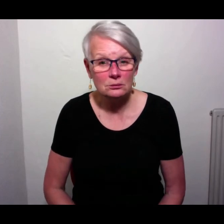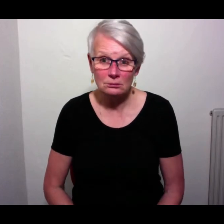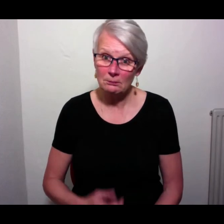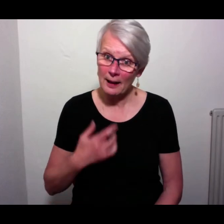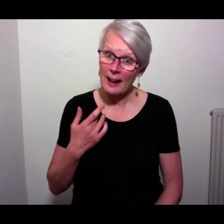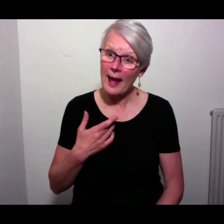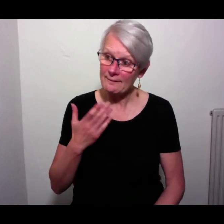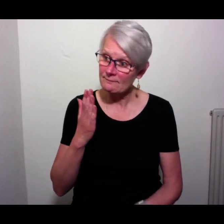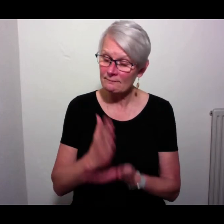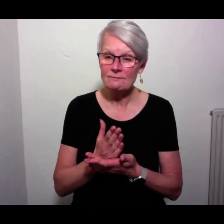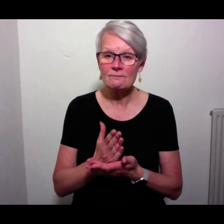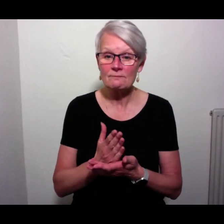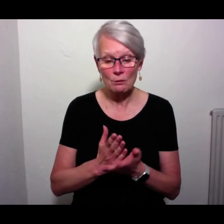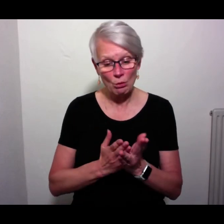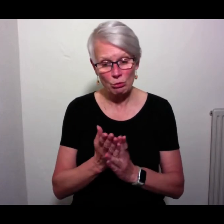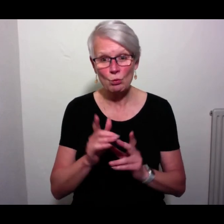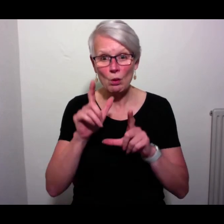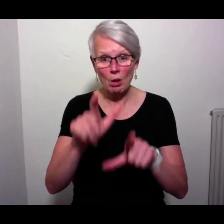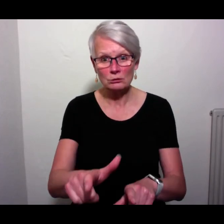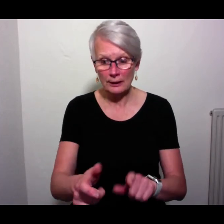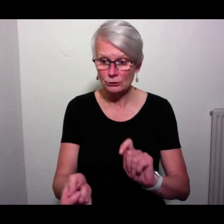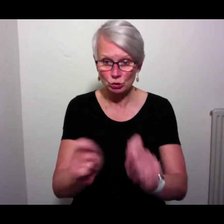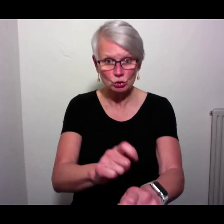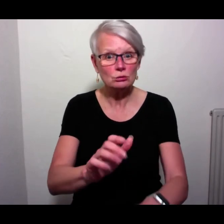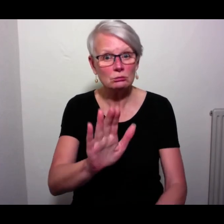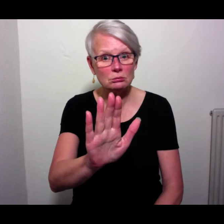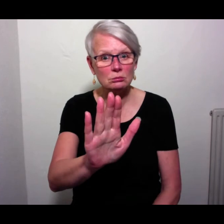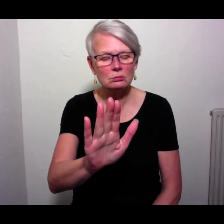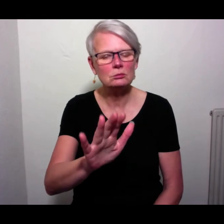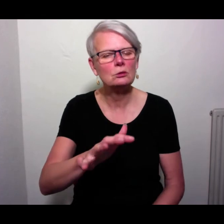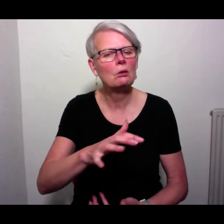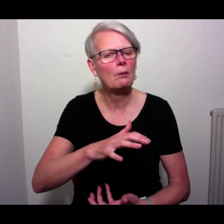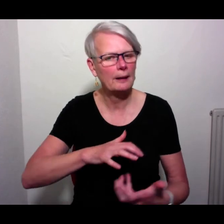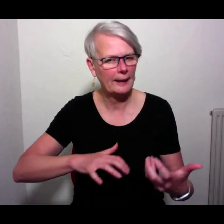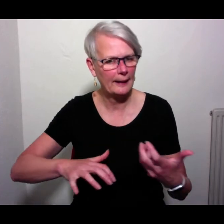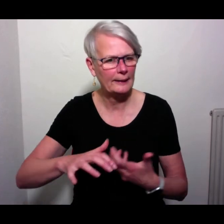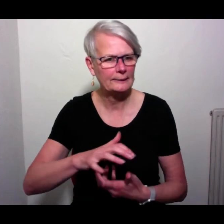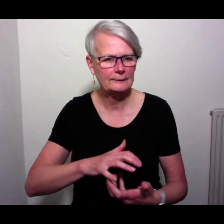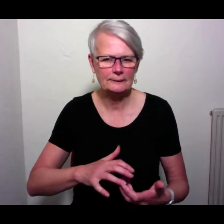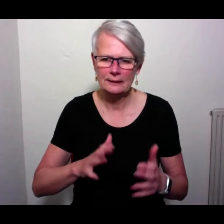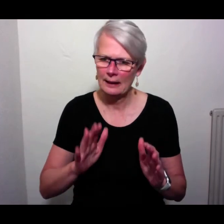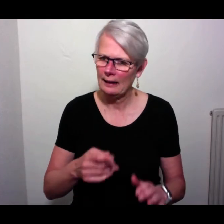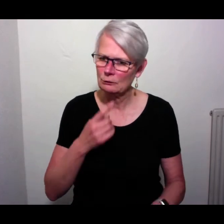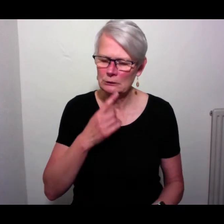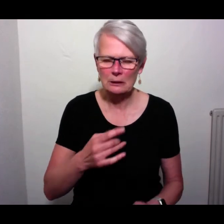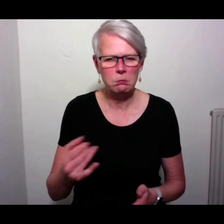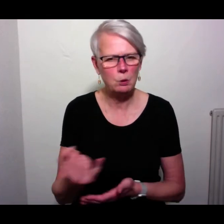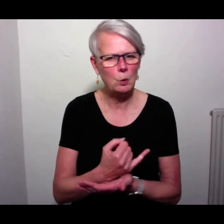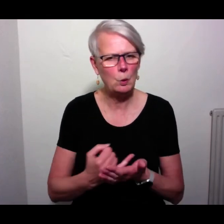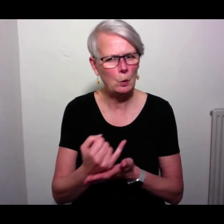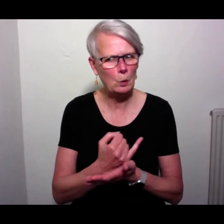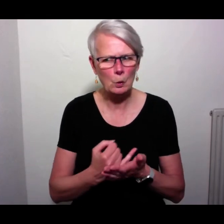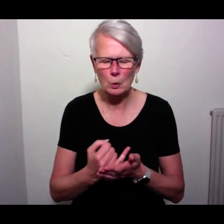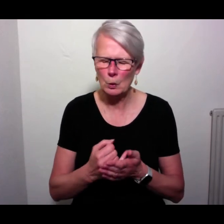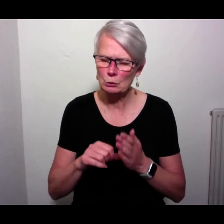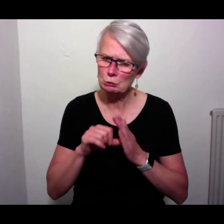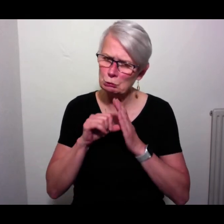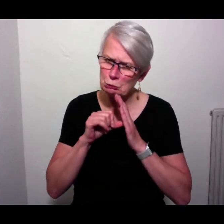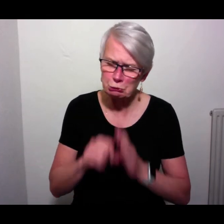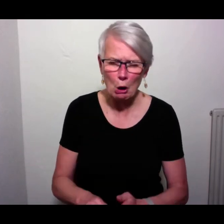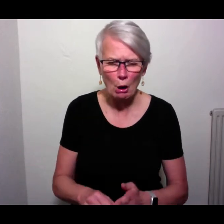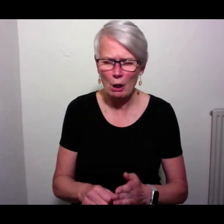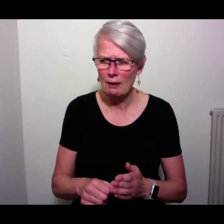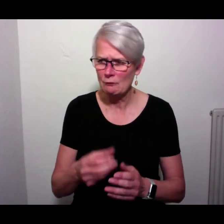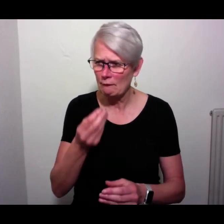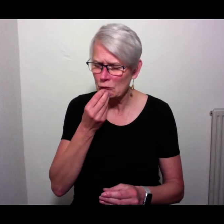My life has been transformed in lockdown, but it's complicated. I have to say how bad it all is. The struggles for